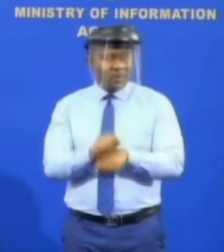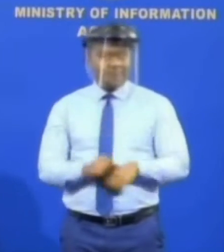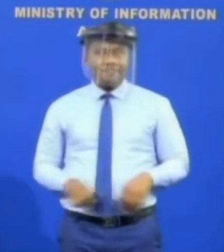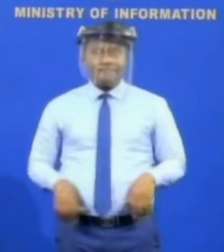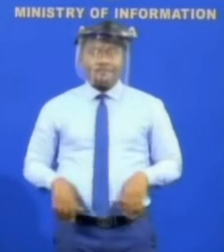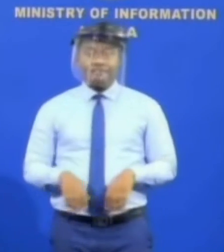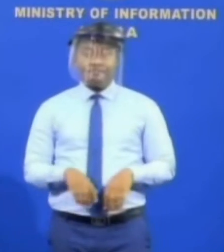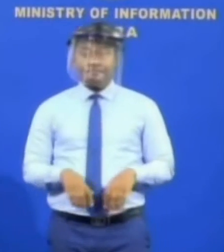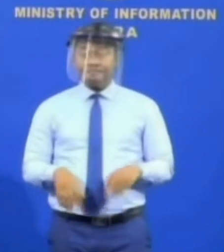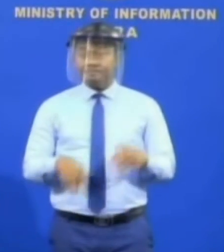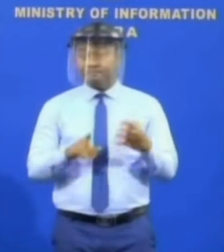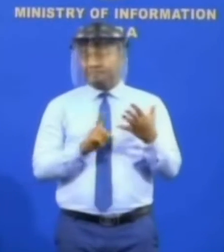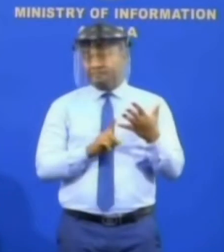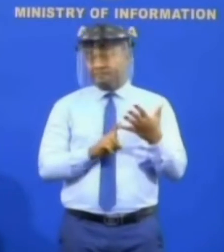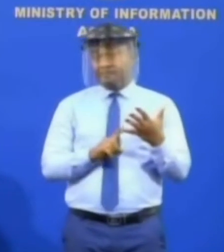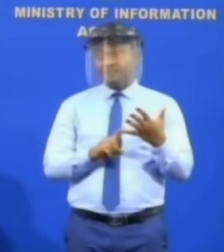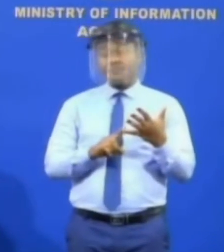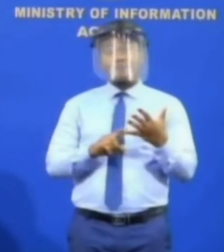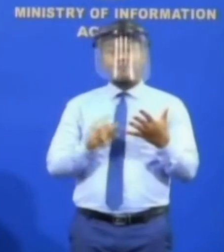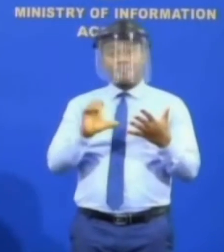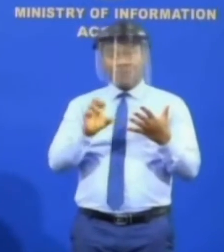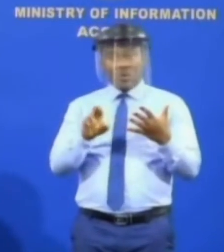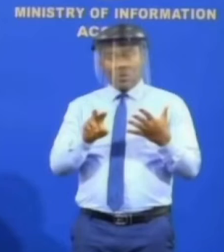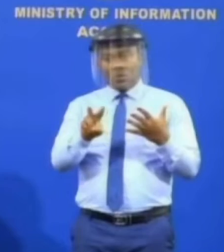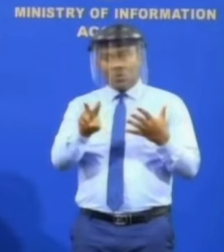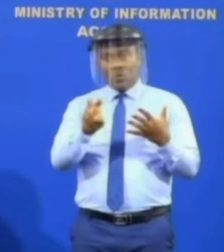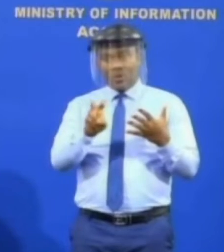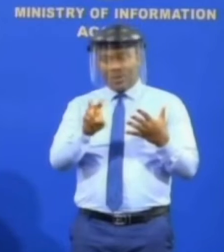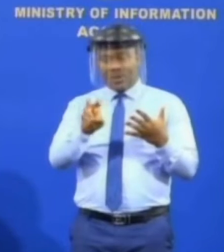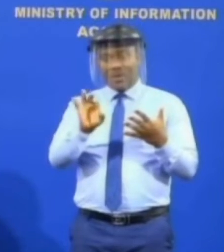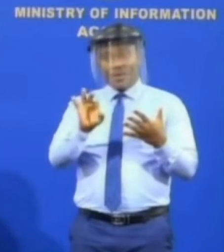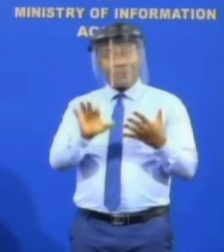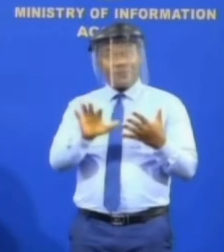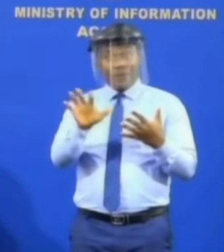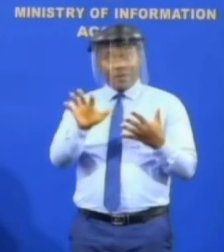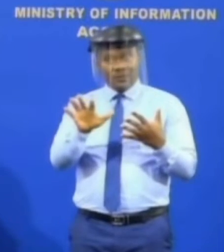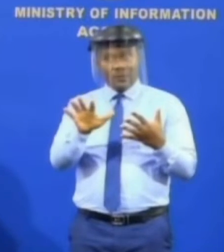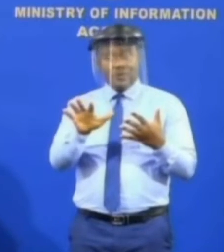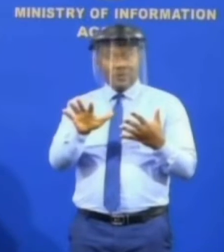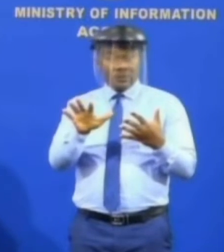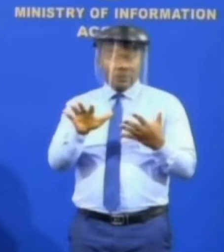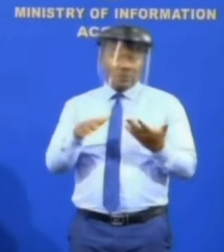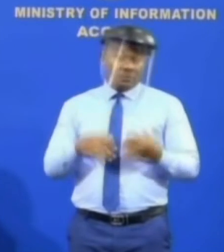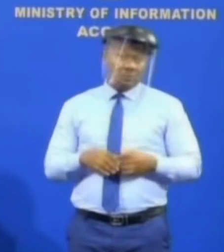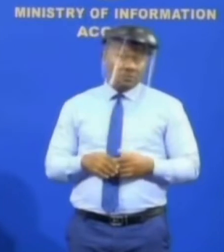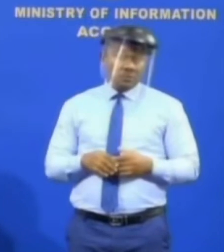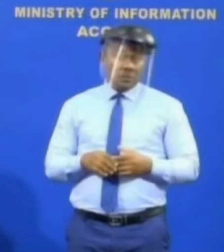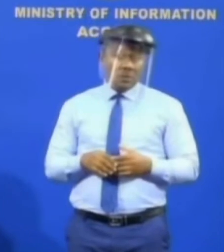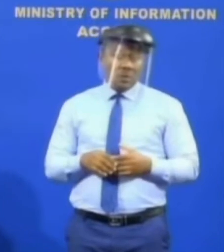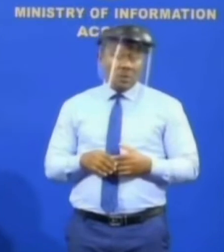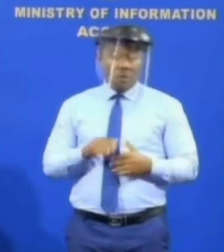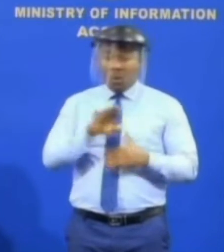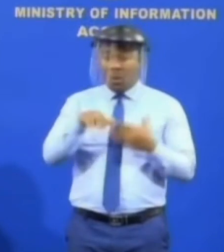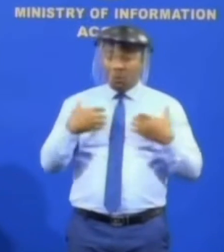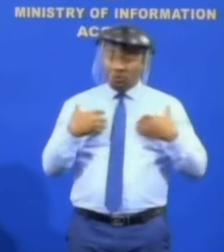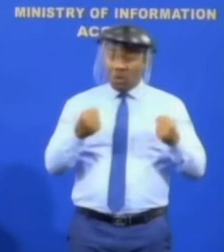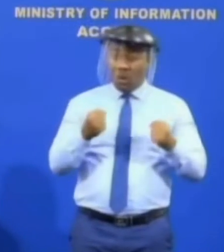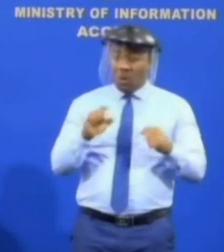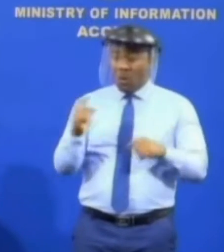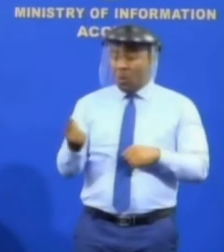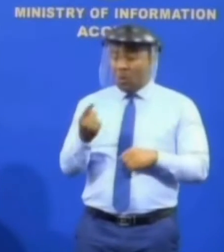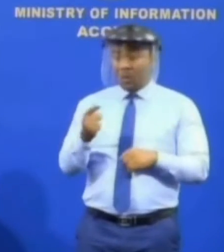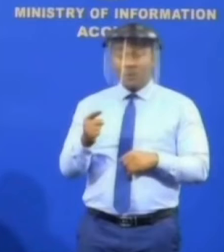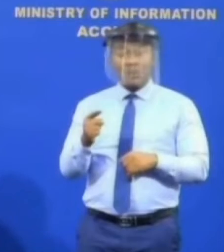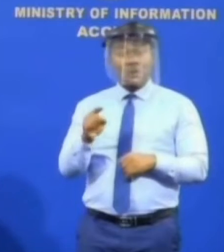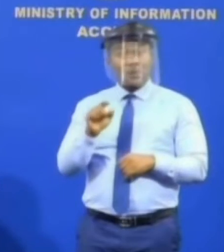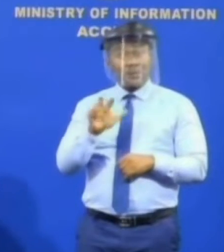Central Region recorded 295 cases. All but 31 are still active. So 264 have